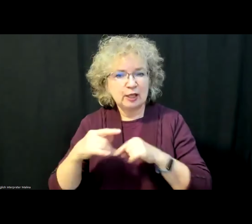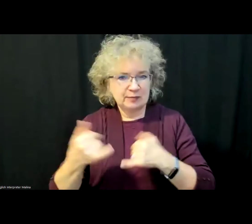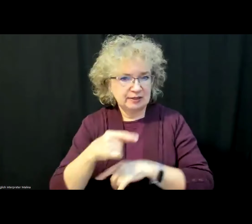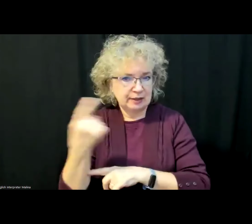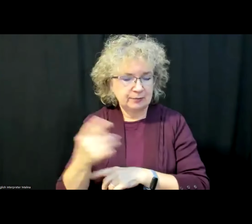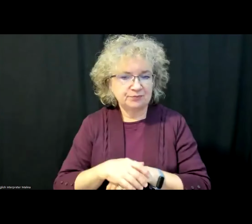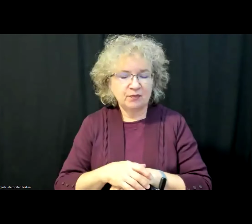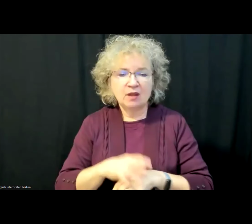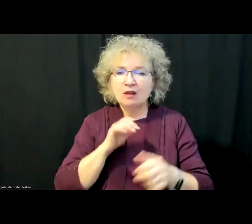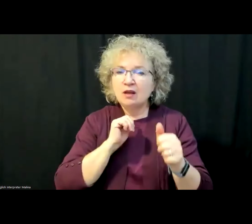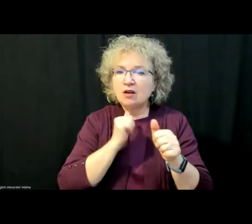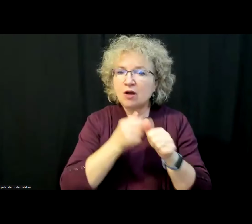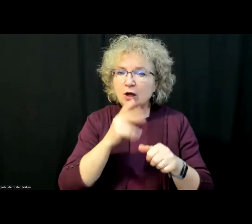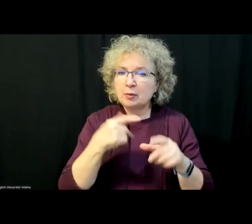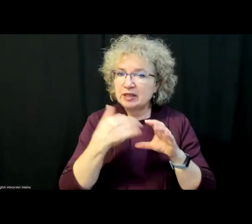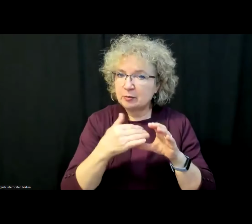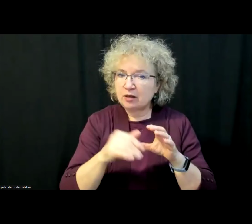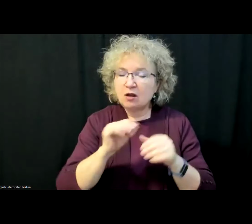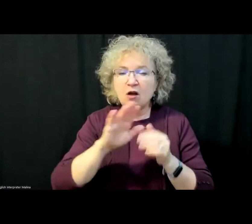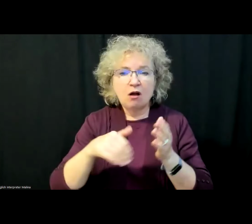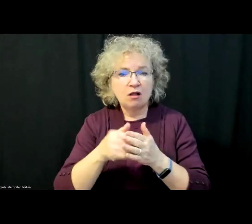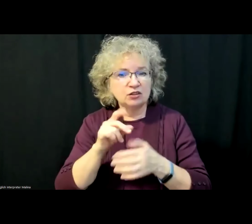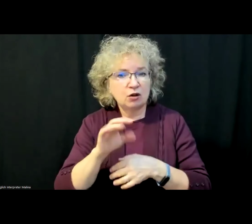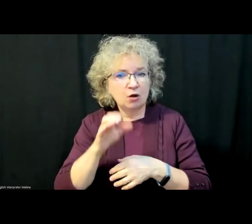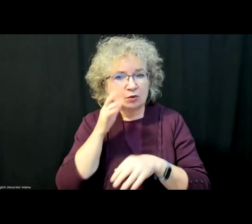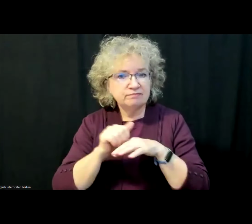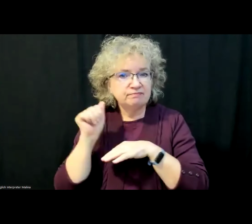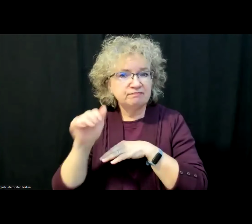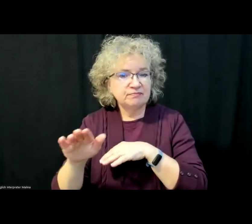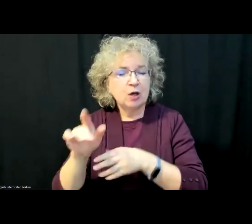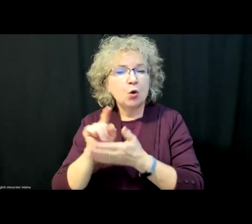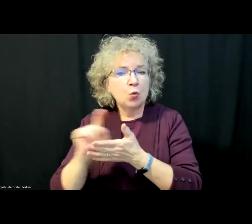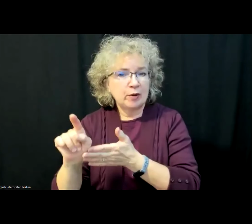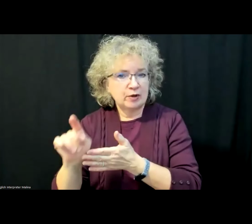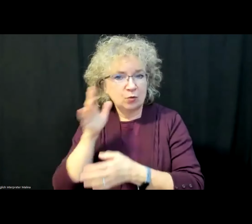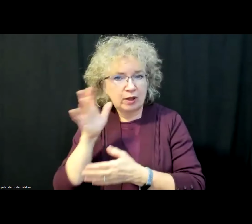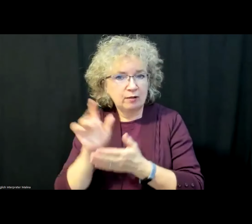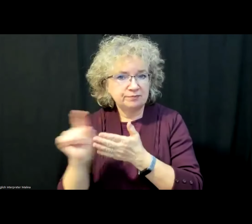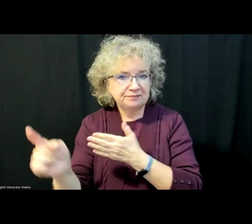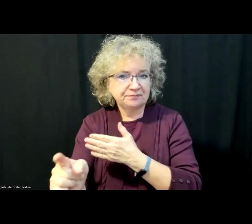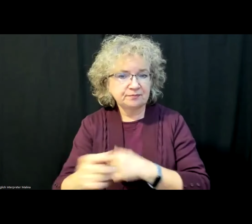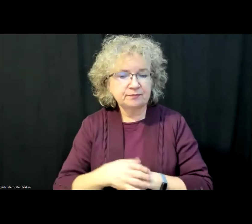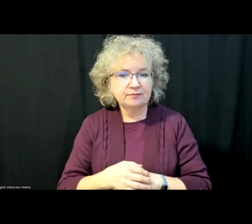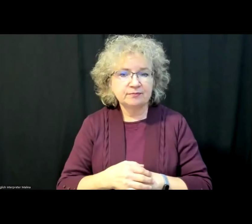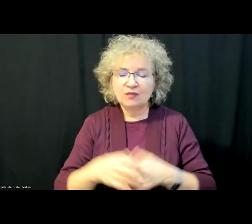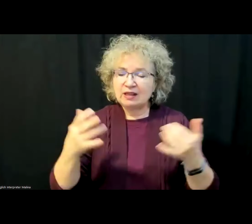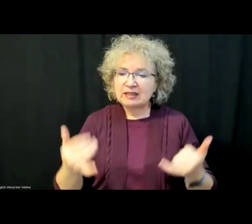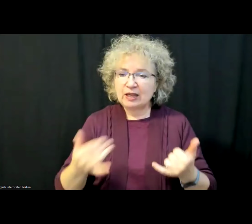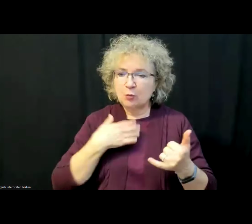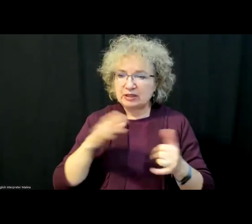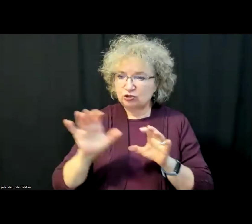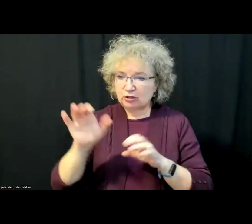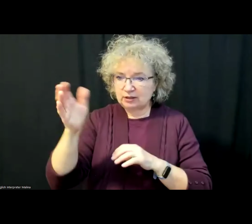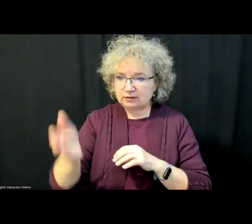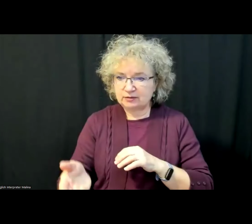and all corresponding documents and links will be sent in one week. At this time, we do ask that you introduce yourself in chat. Please include